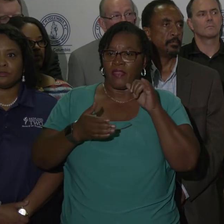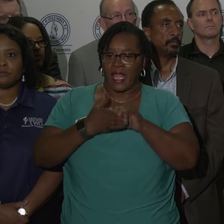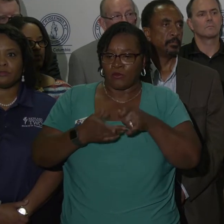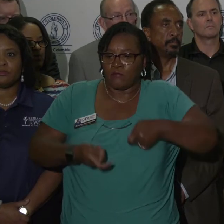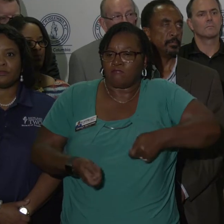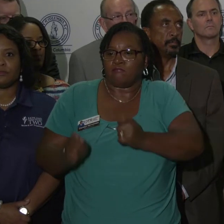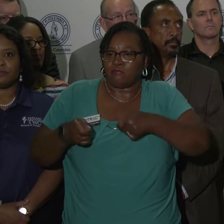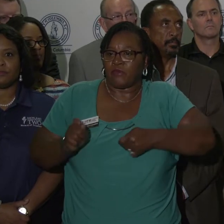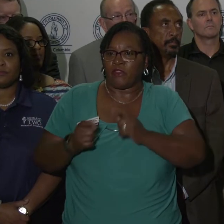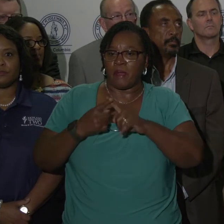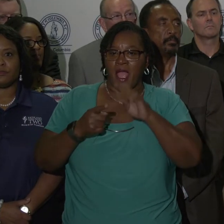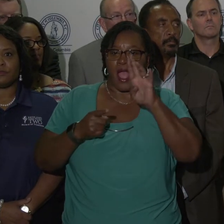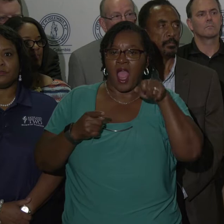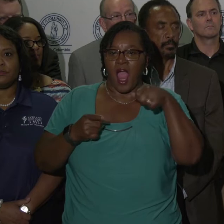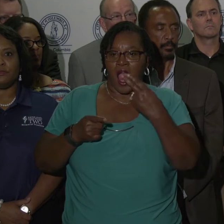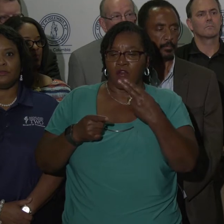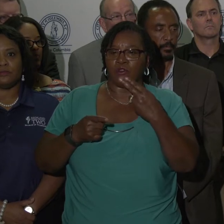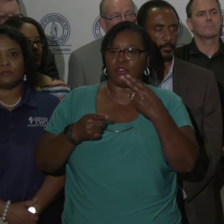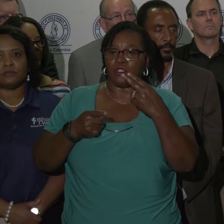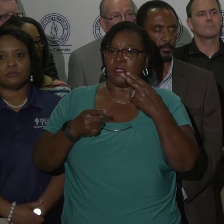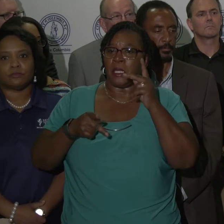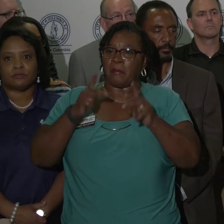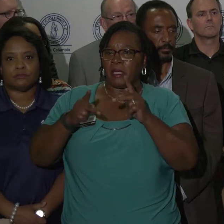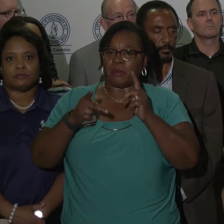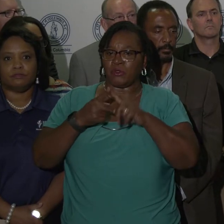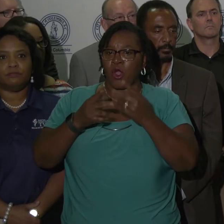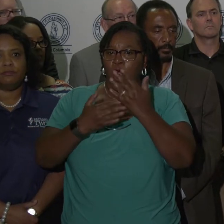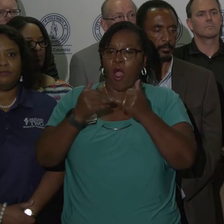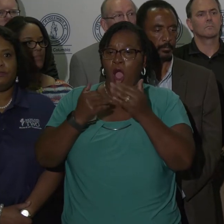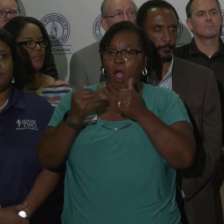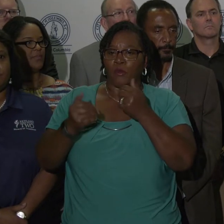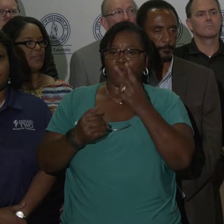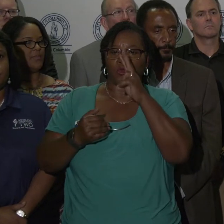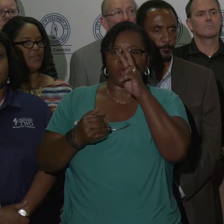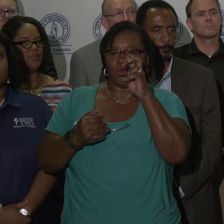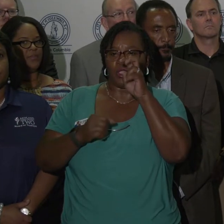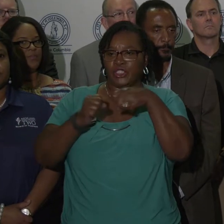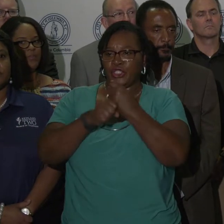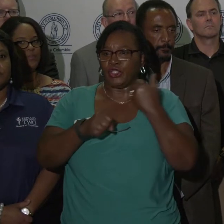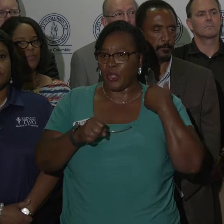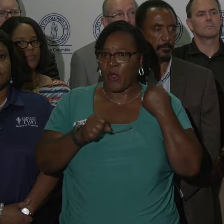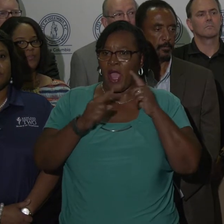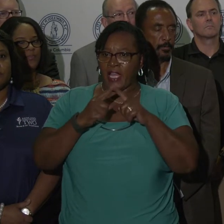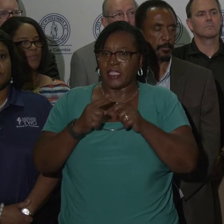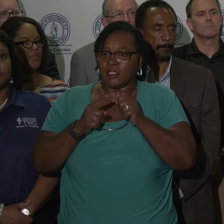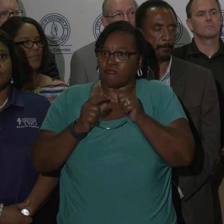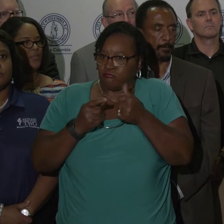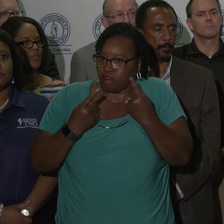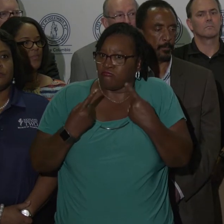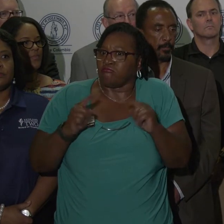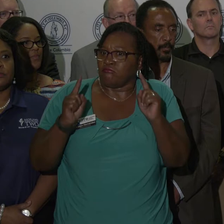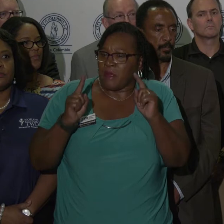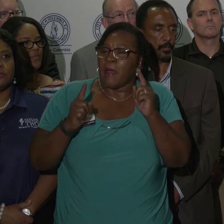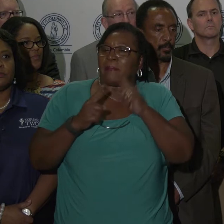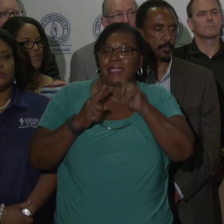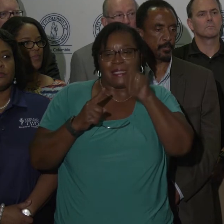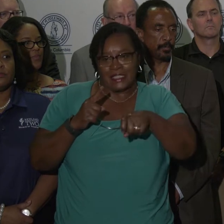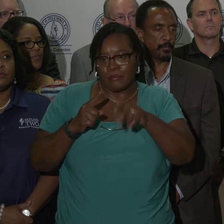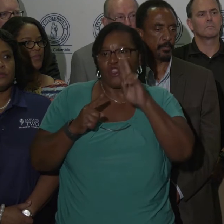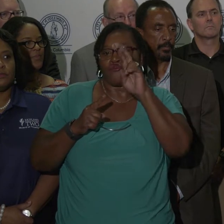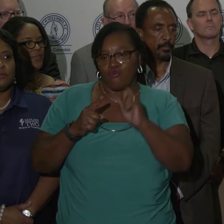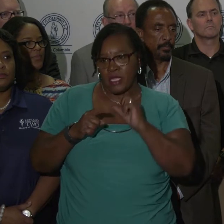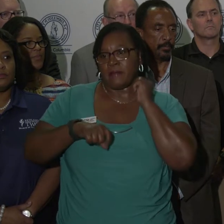by Irish indentured servants almost 200 years ago and stood the test of time, needs to be built and